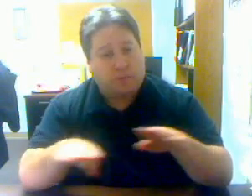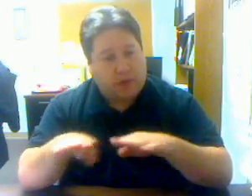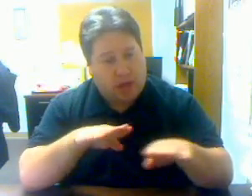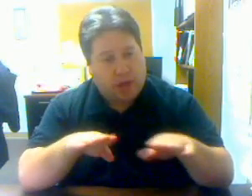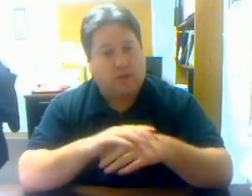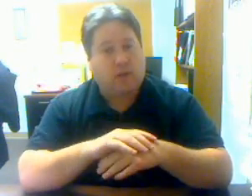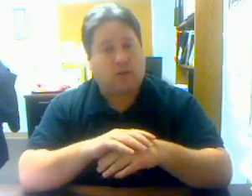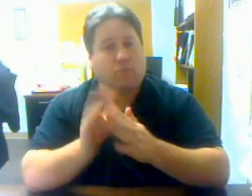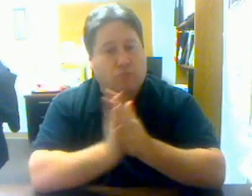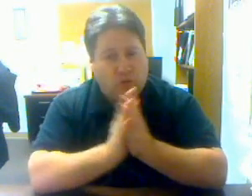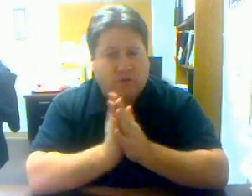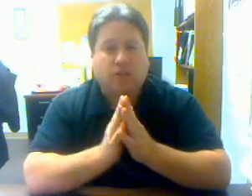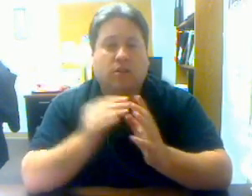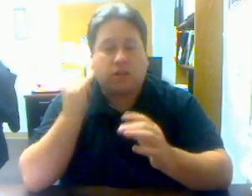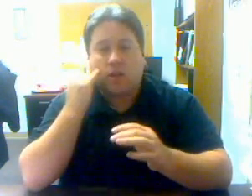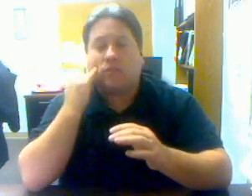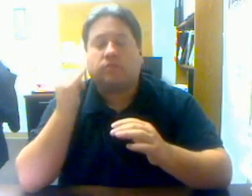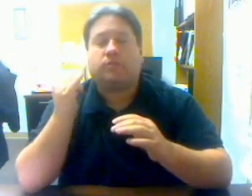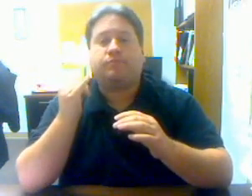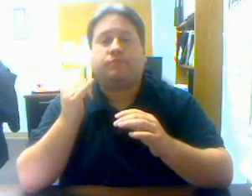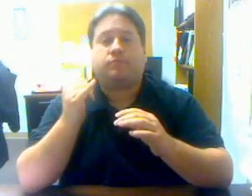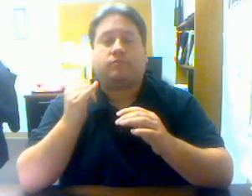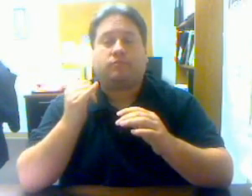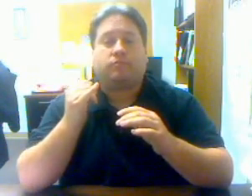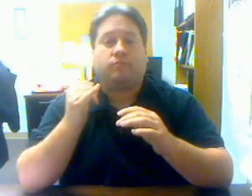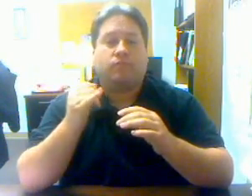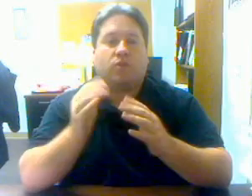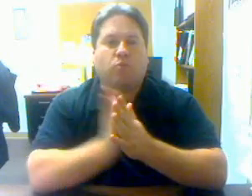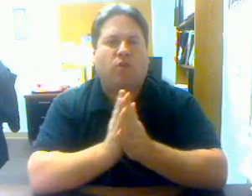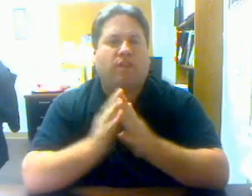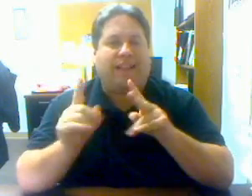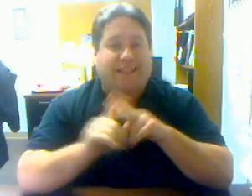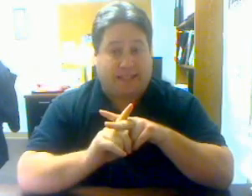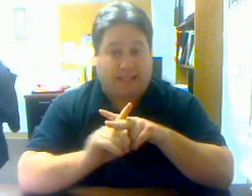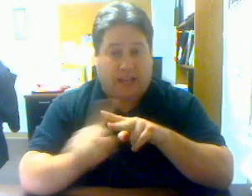motivated by escape, we're not going to, they don't want to